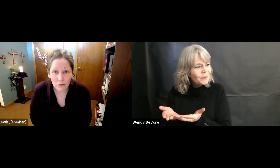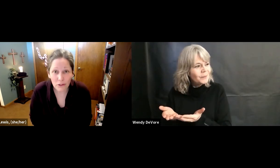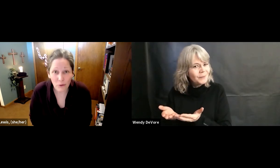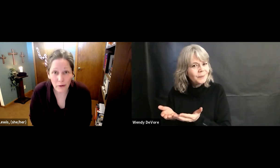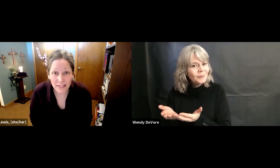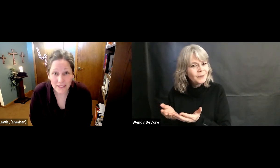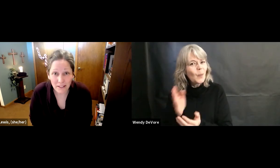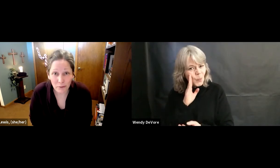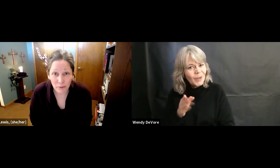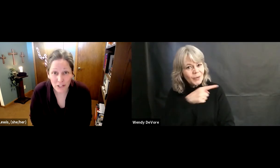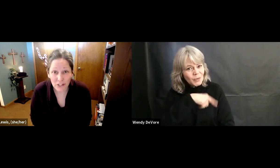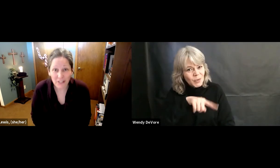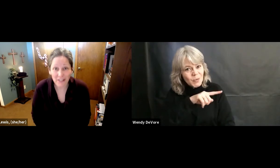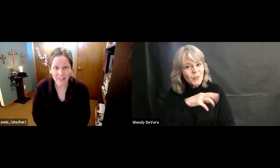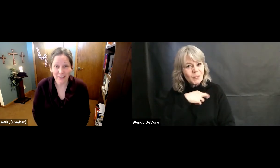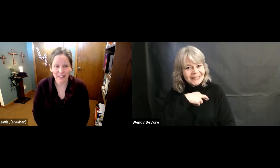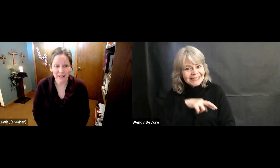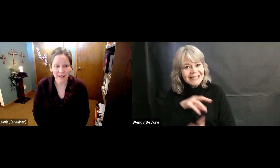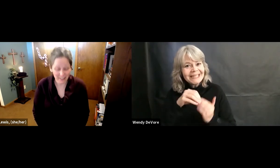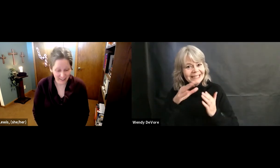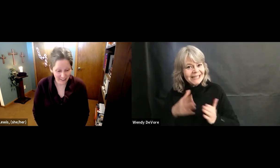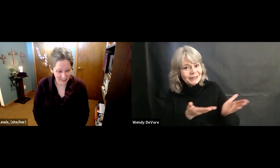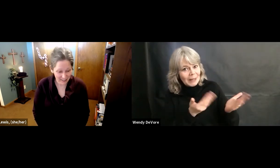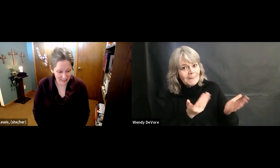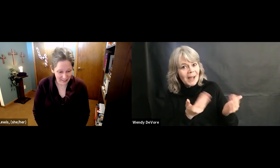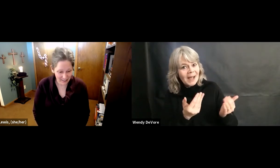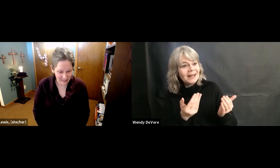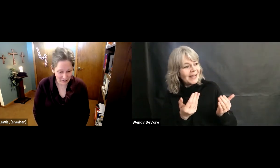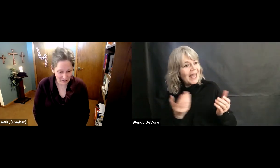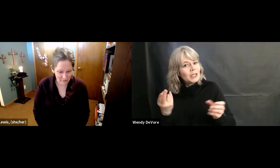Will you join the celebration?